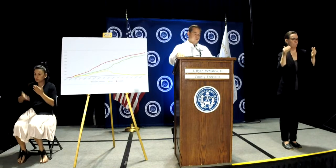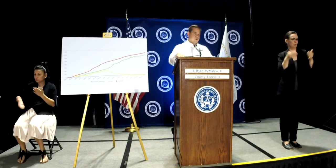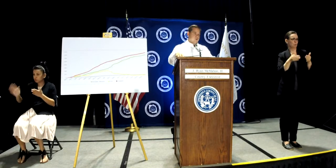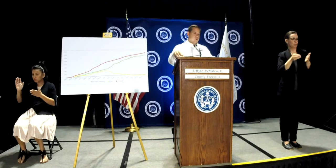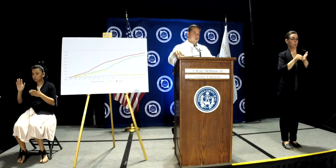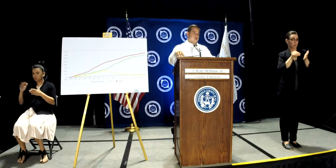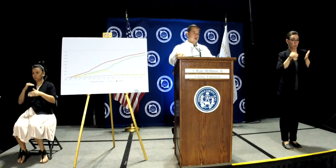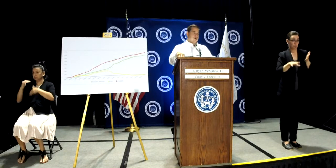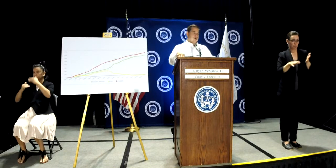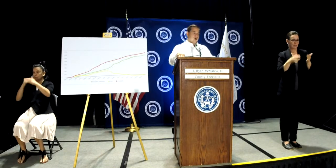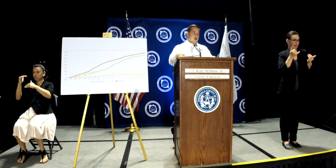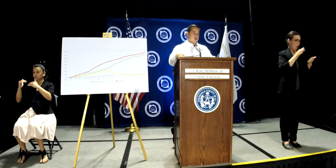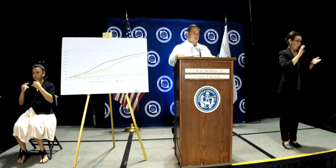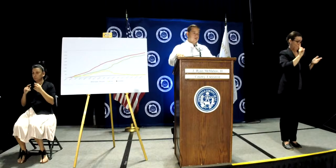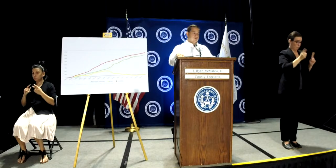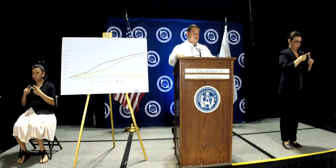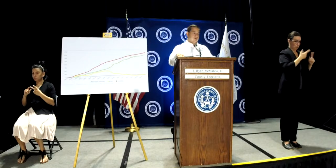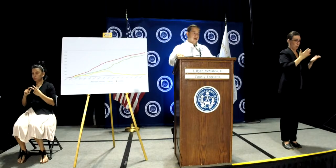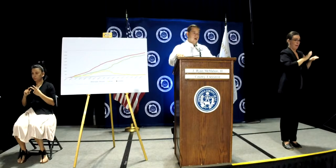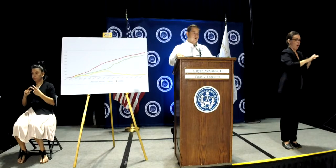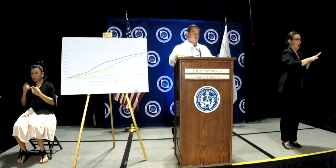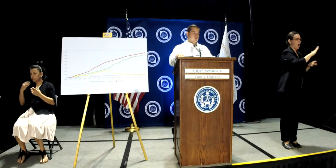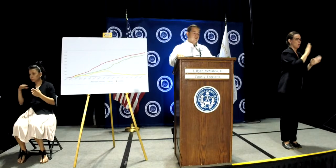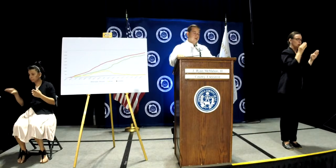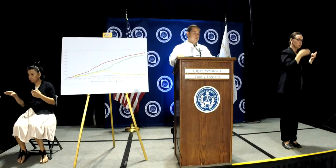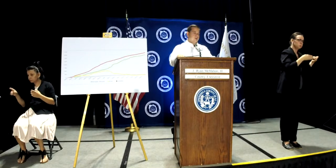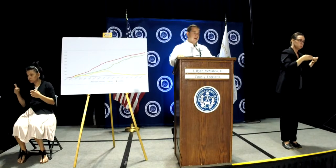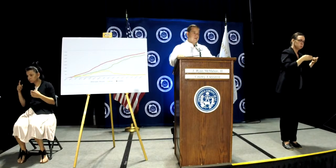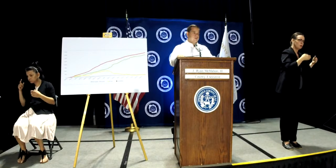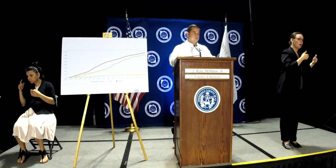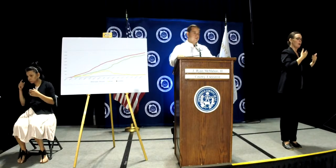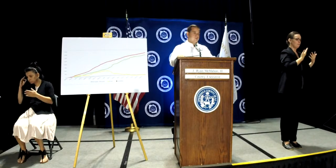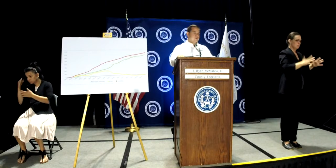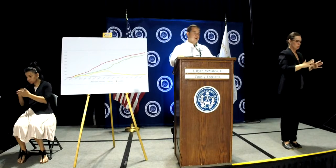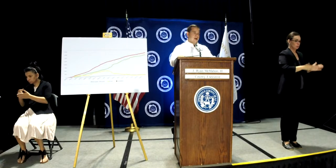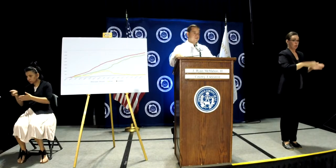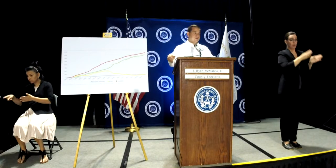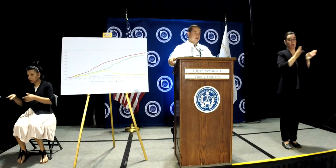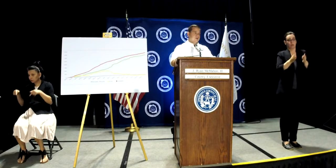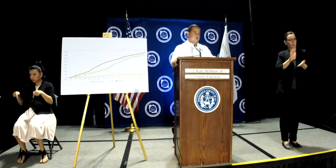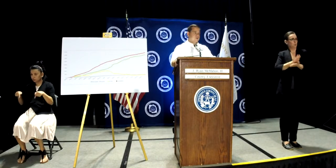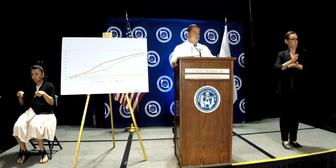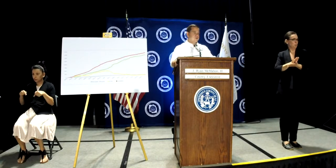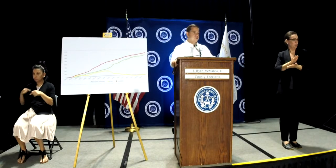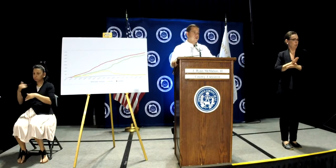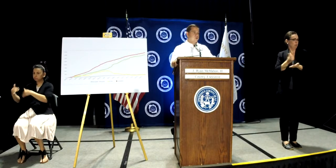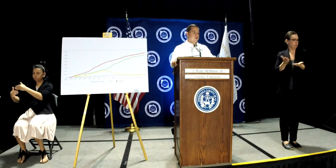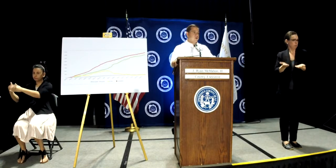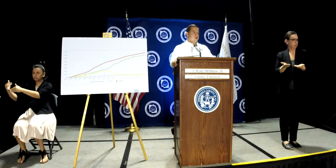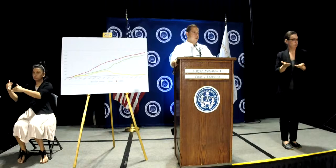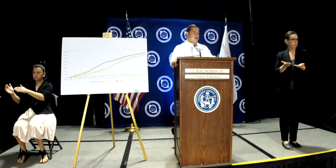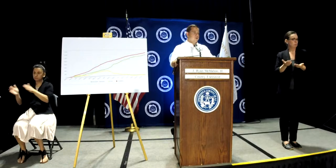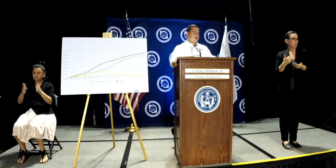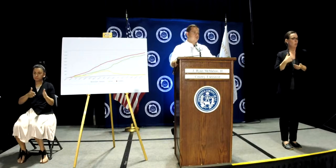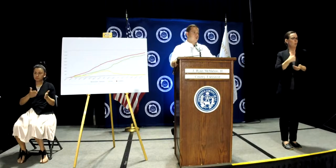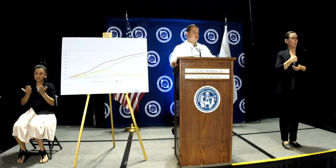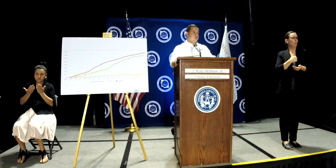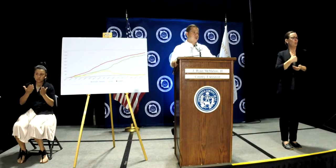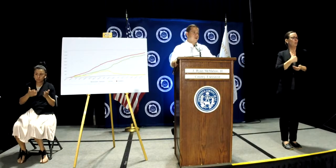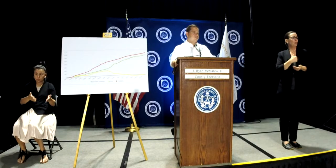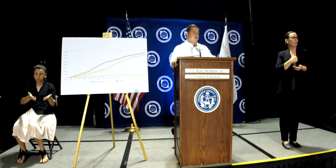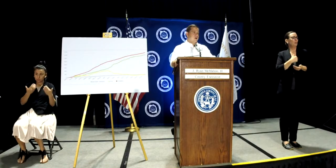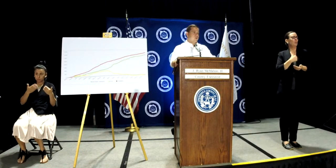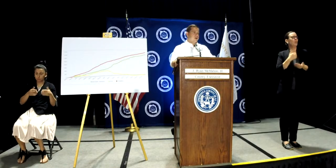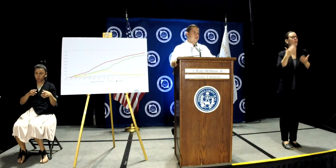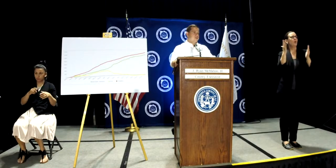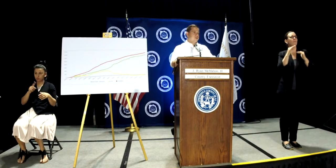was a big focus. Now we got to do something with our hospitality industry. So that's what we've been